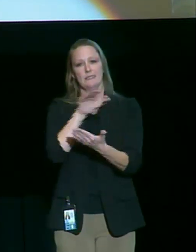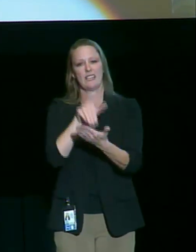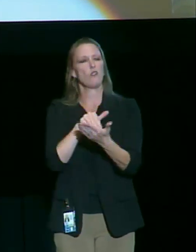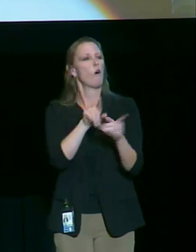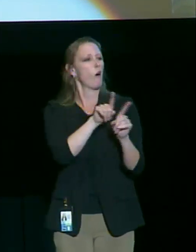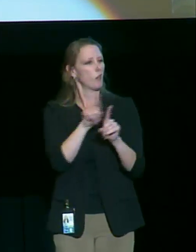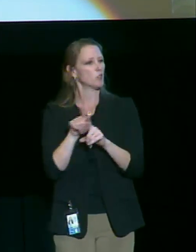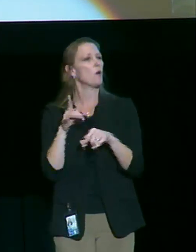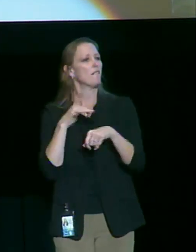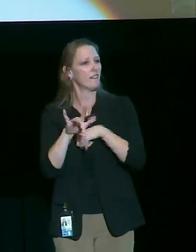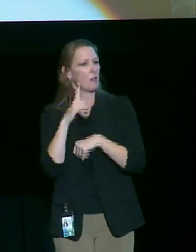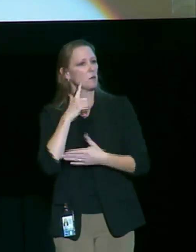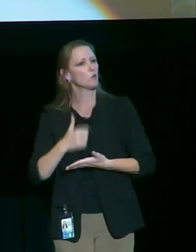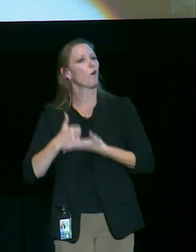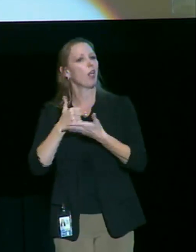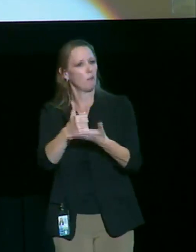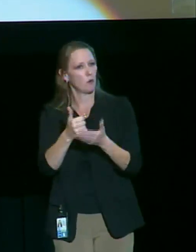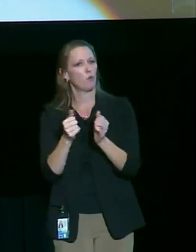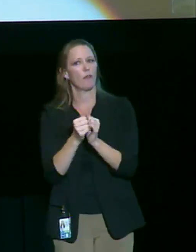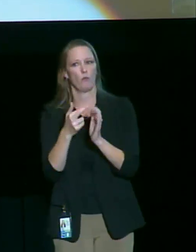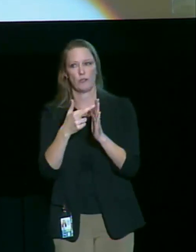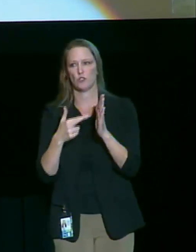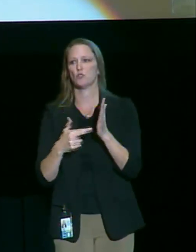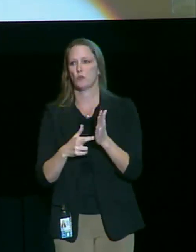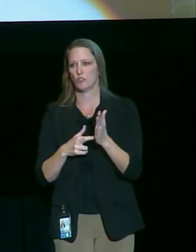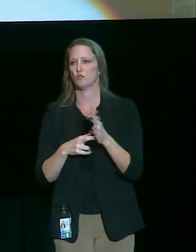to help with this registration process.